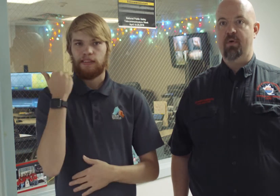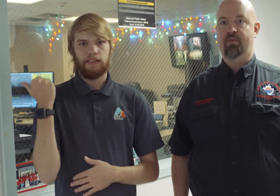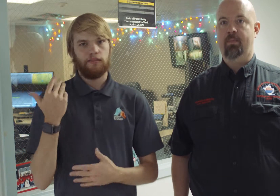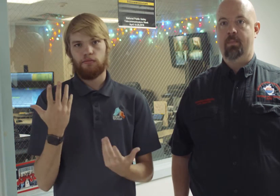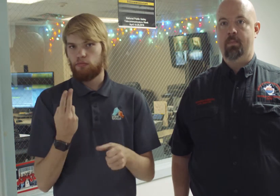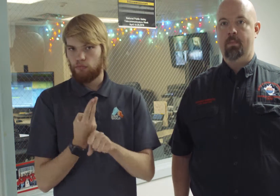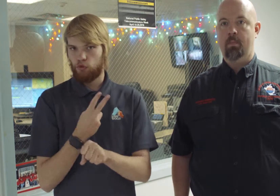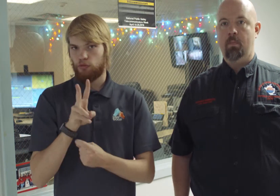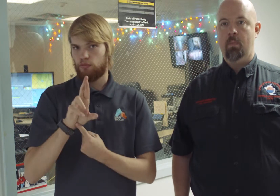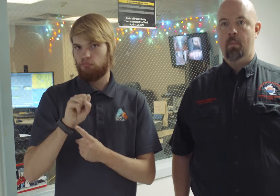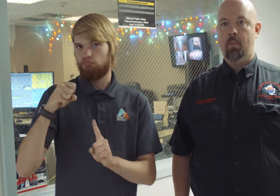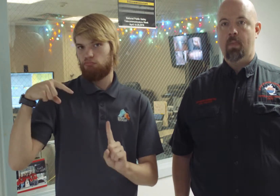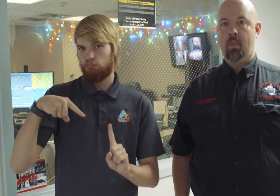cumbersome.